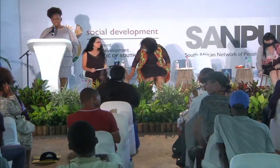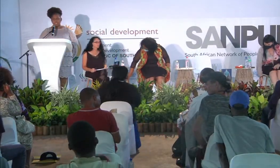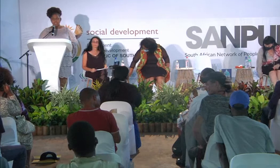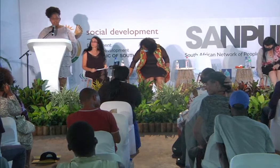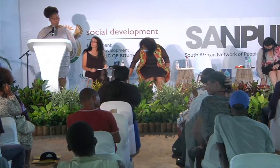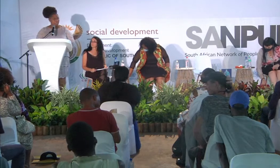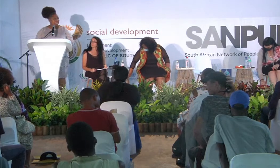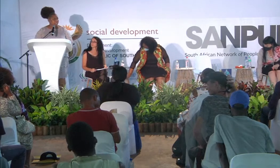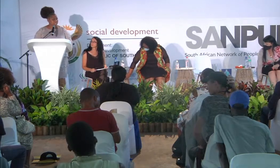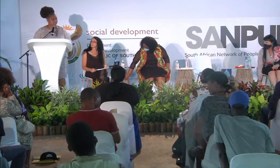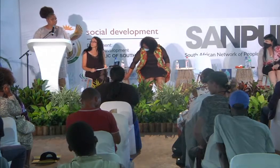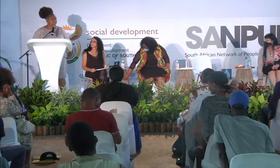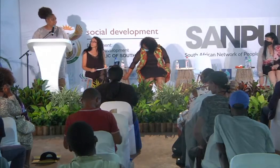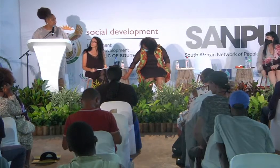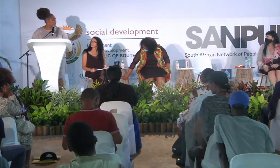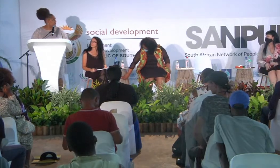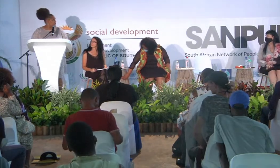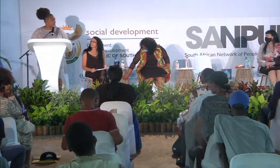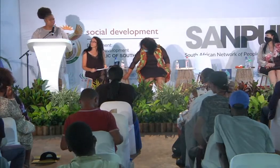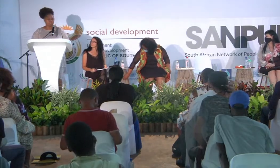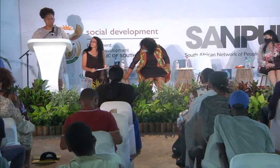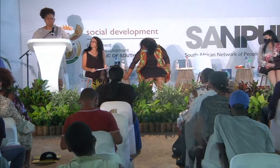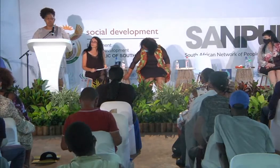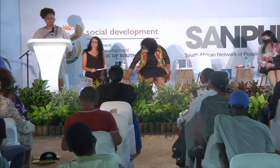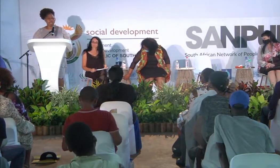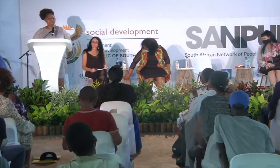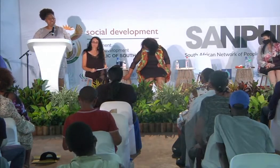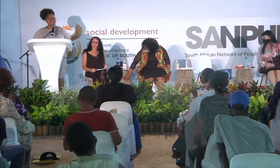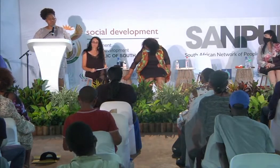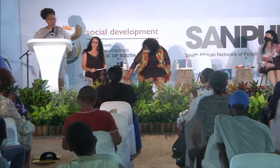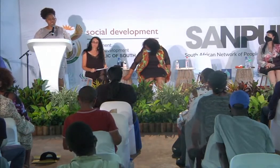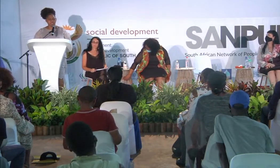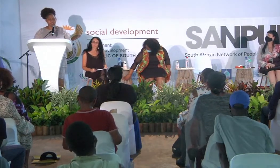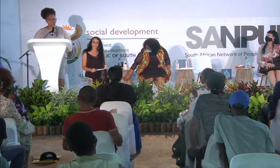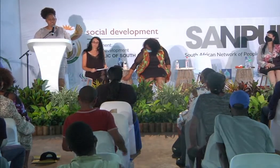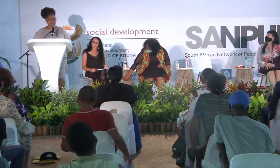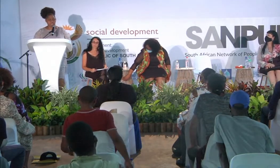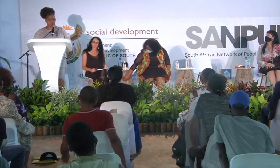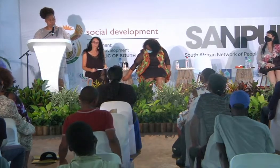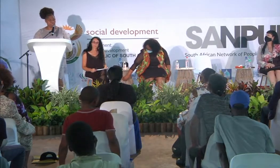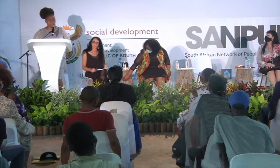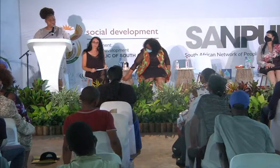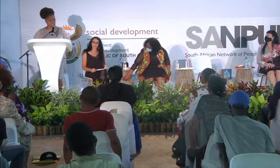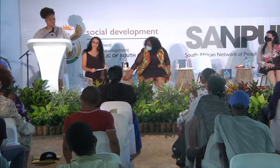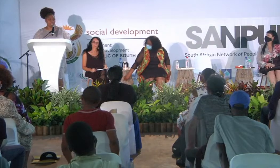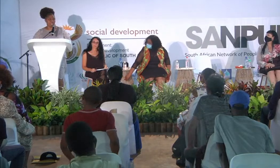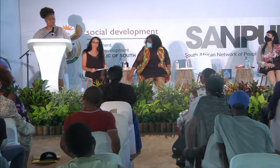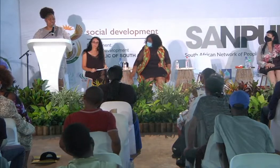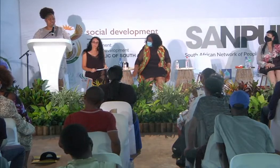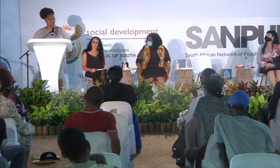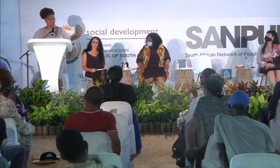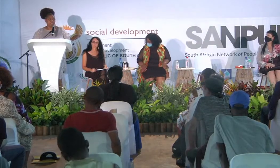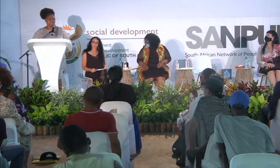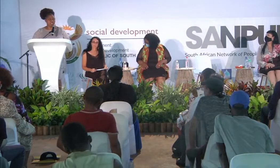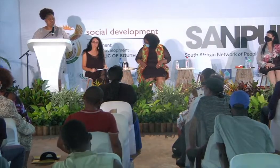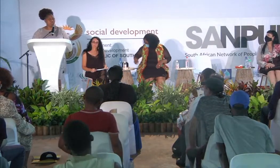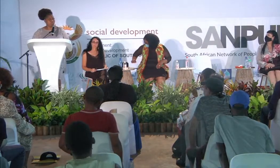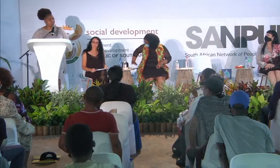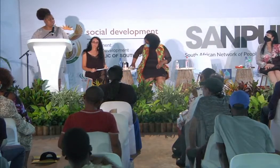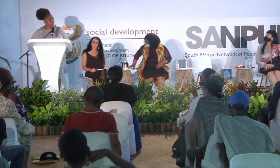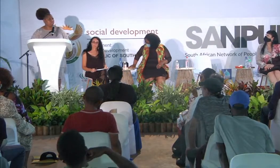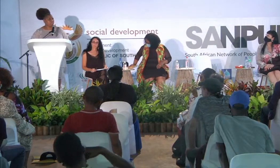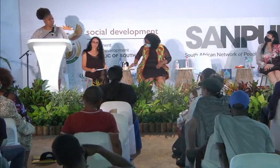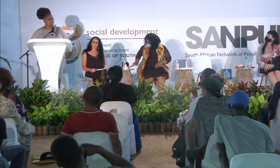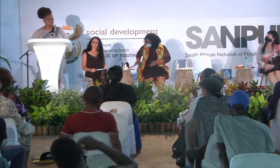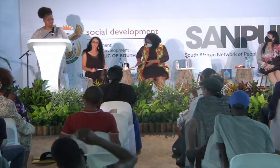Behind every patient's face, behind every service that will be rendered here, as we're not